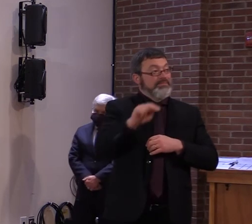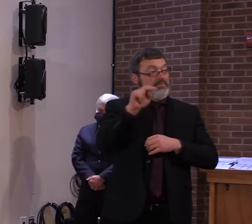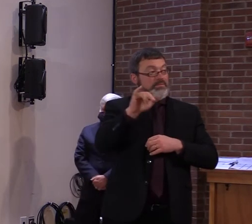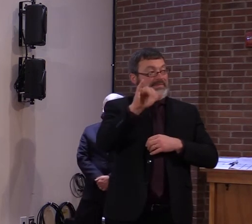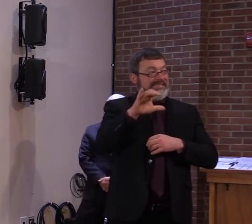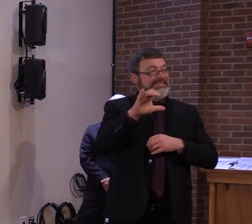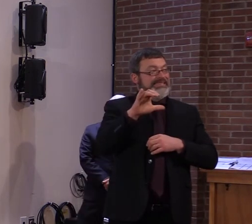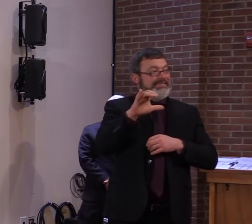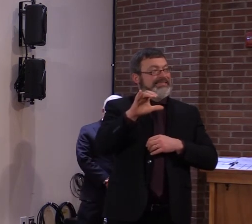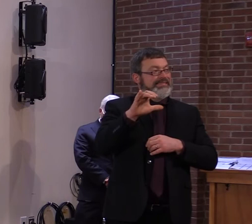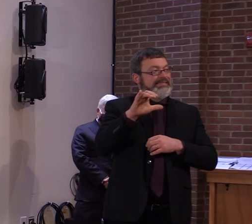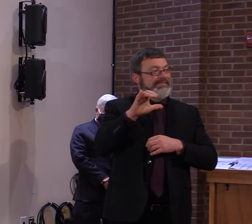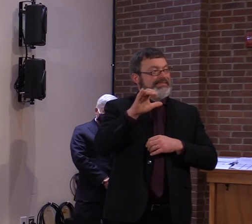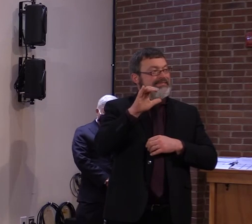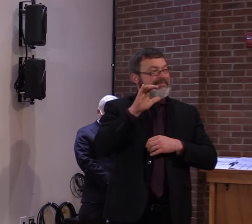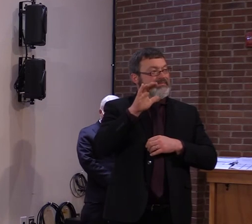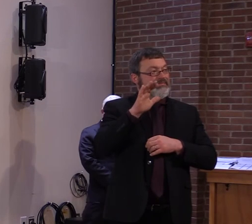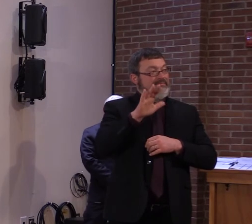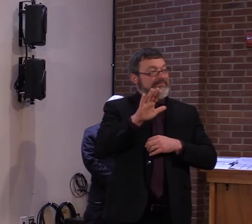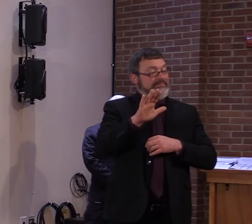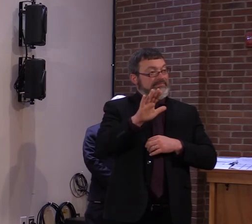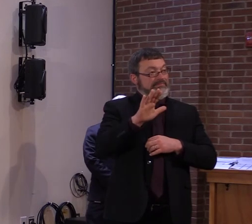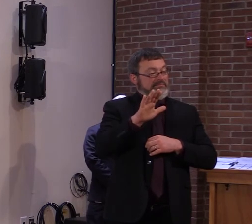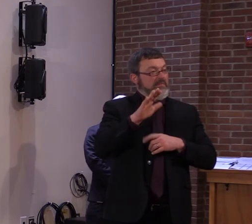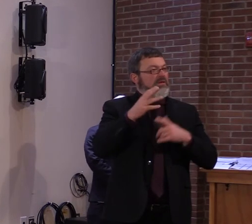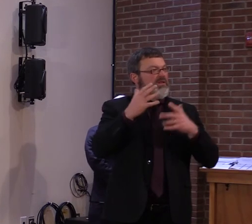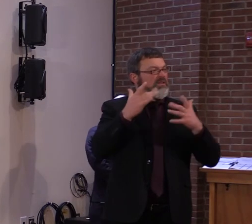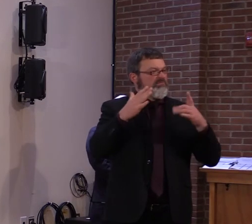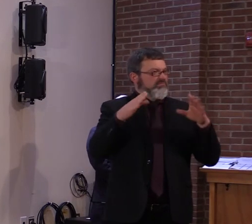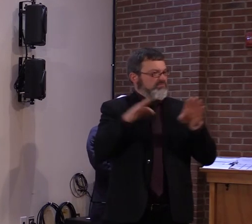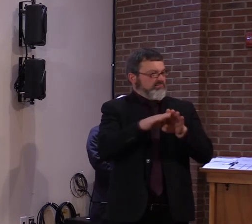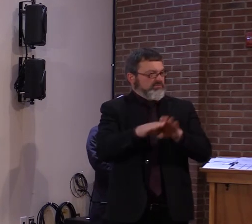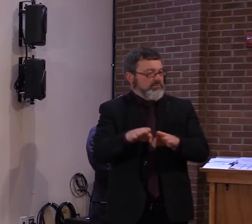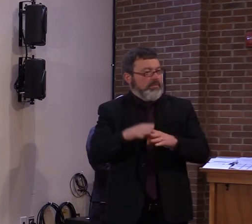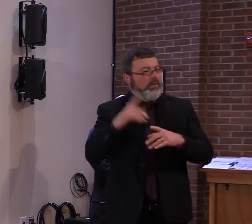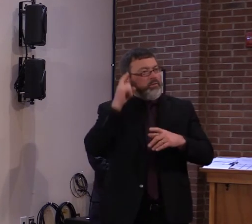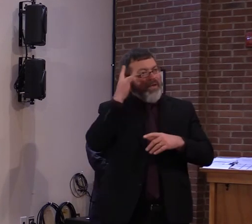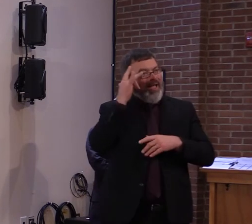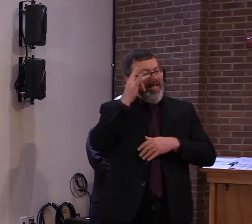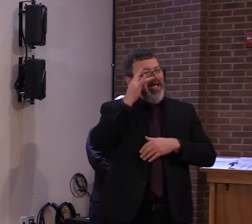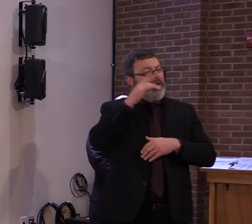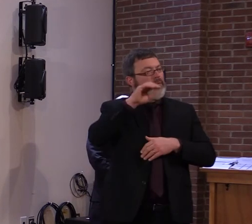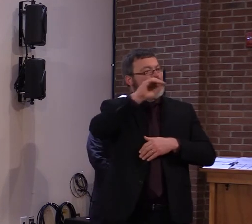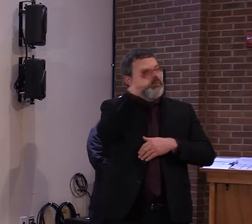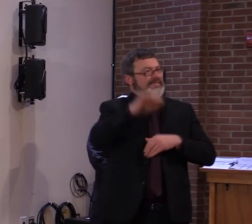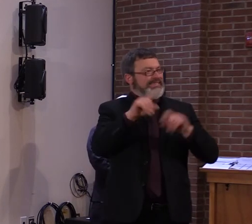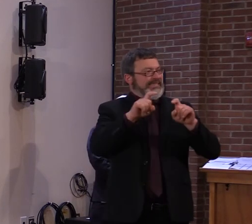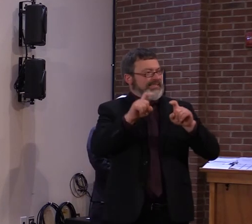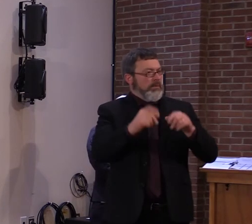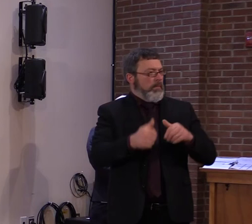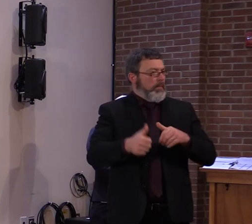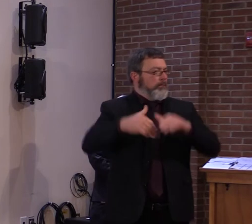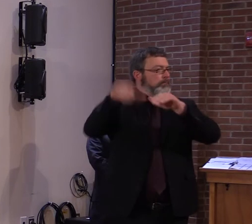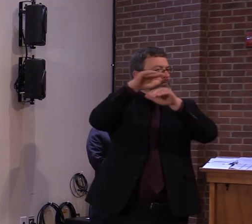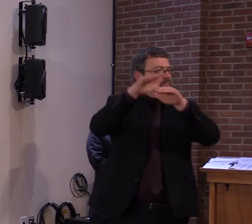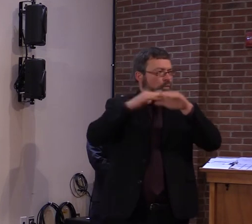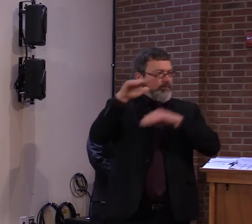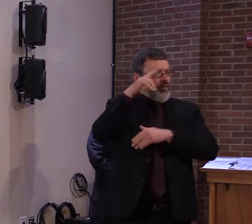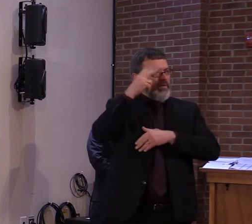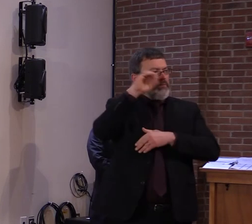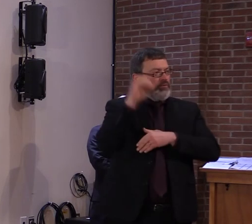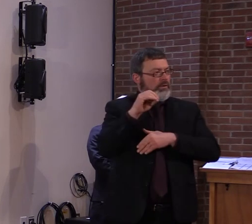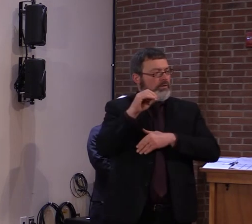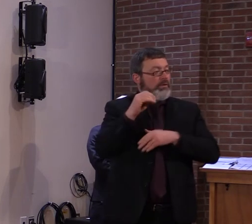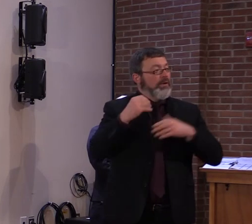3%. That actually happened. I understand that Vermont has taken the stance that schools should be one of the very last things to close,